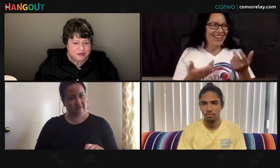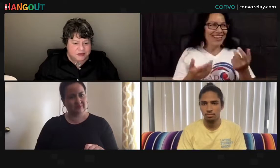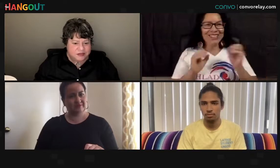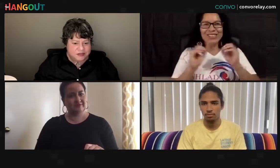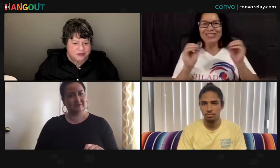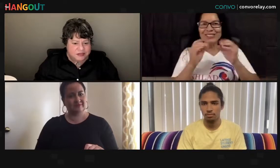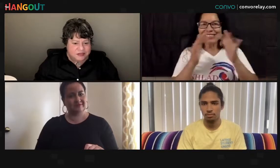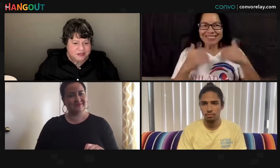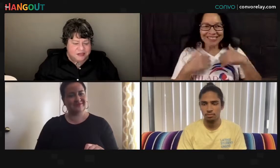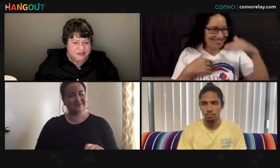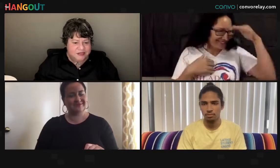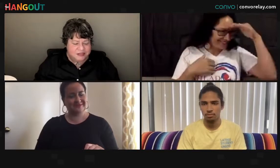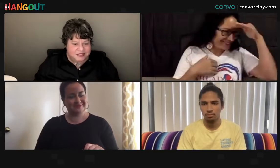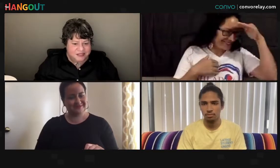and I could not believe how many